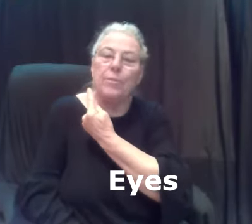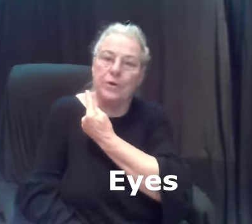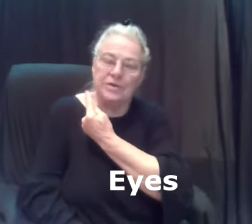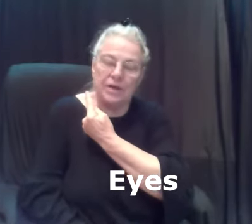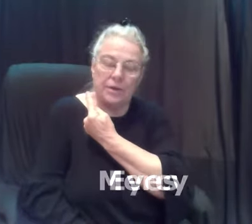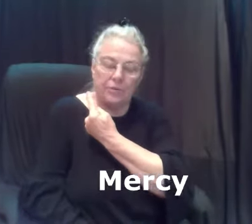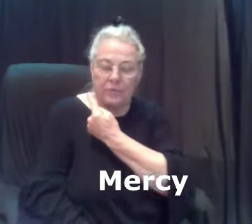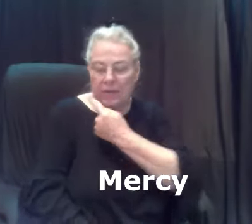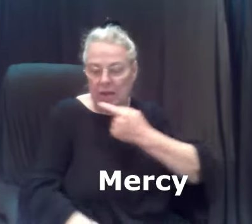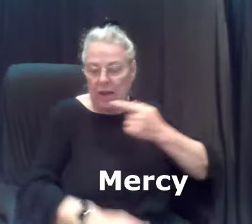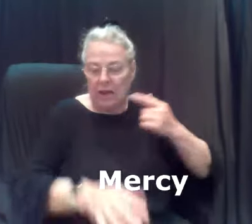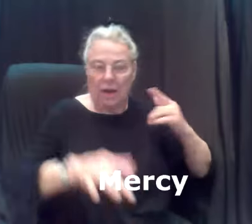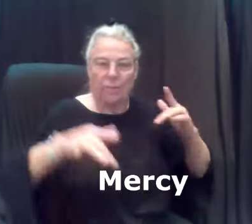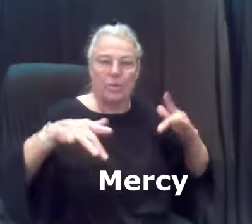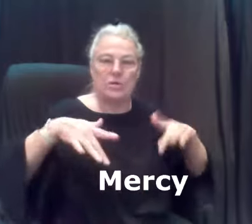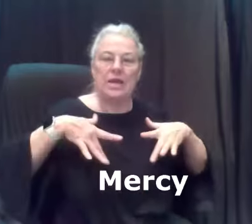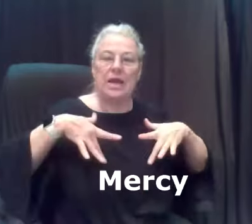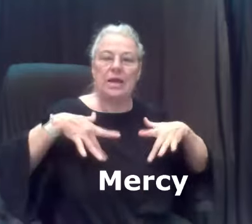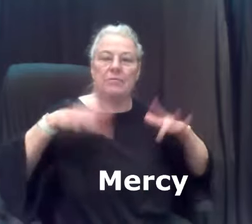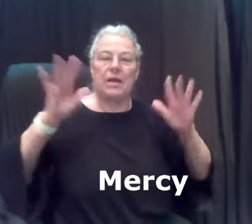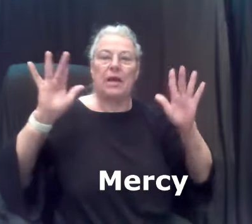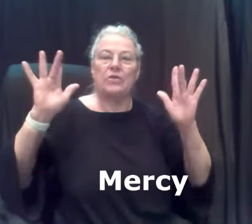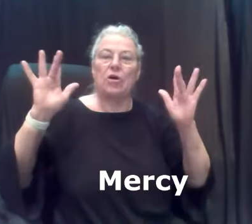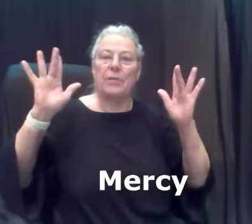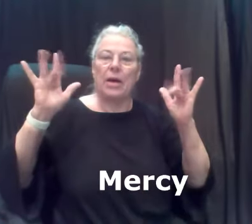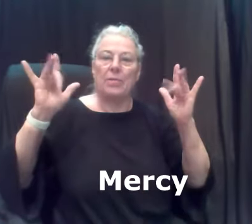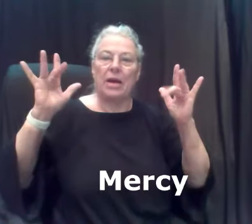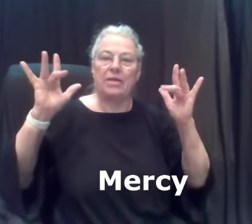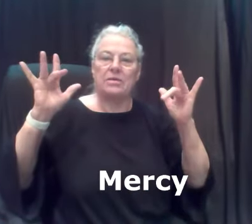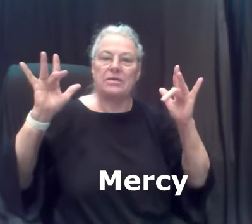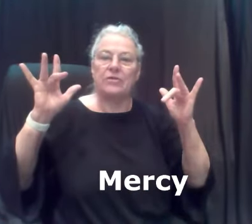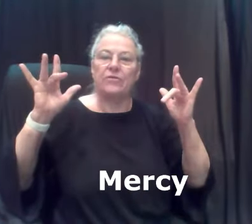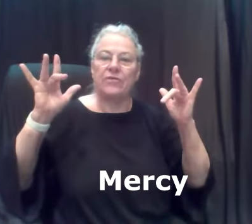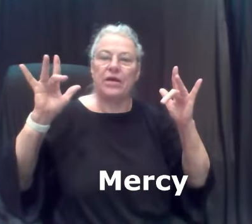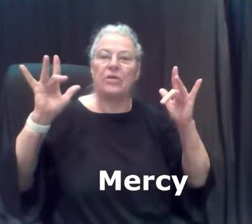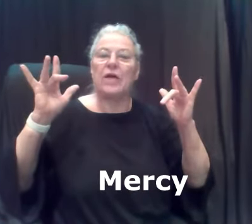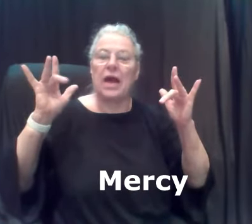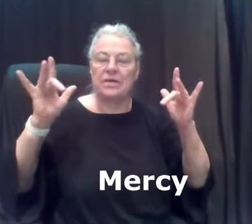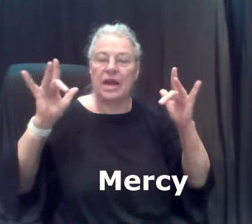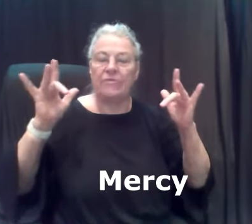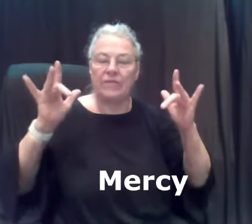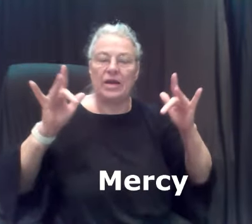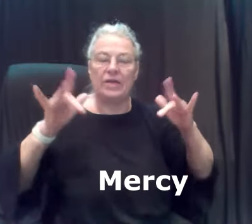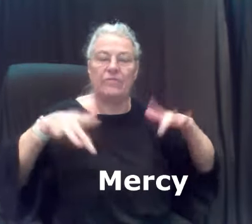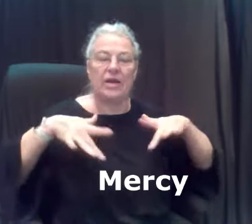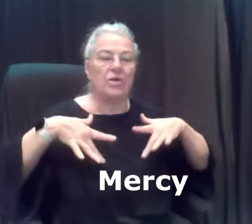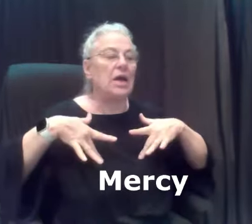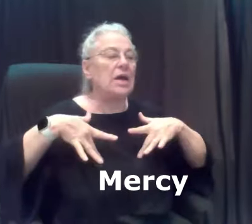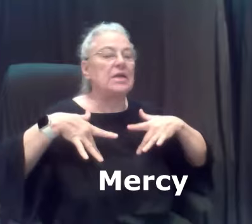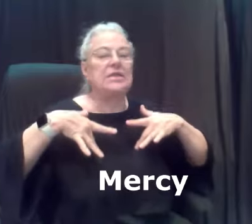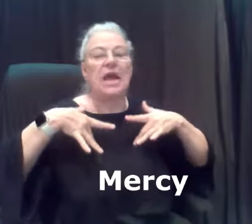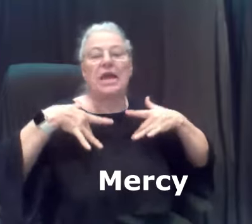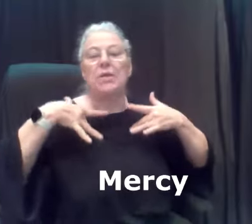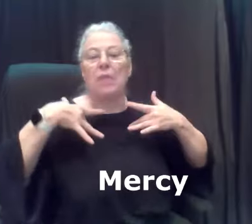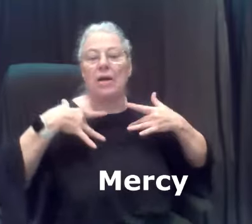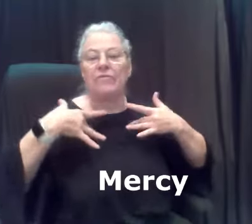Mercy. Now, mercy, and I talk about my center finger as a feeling finger, taking my